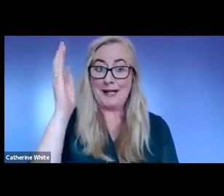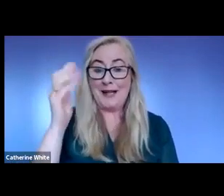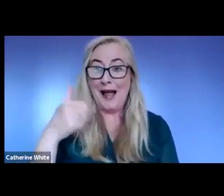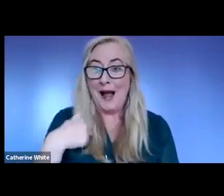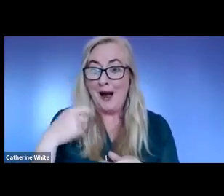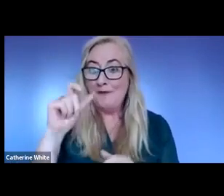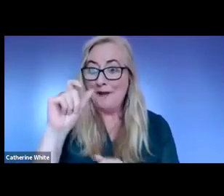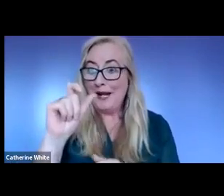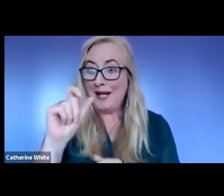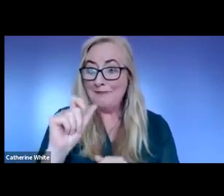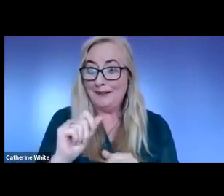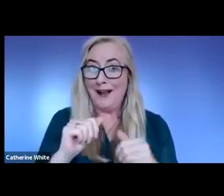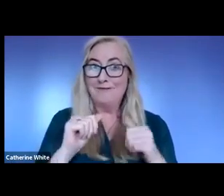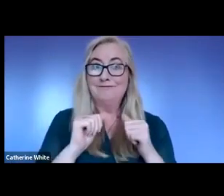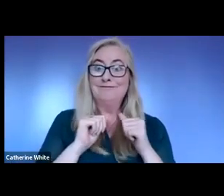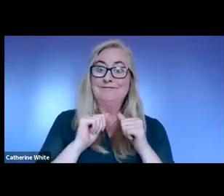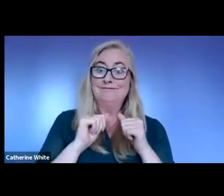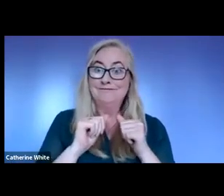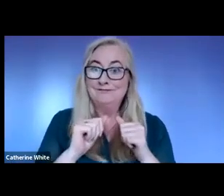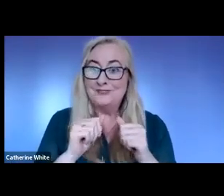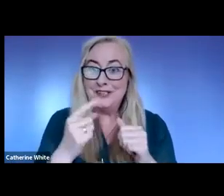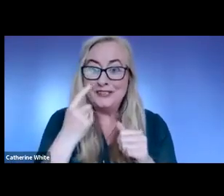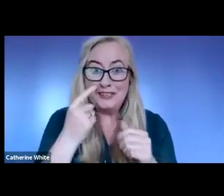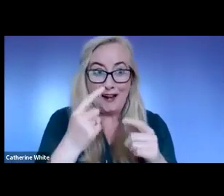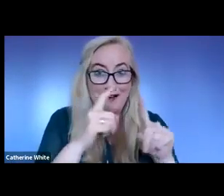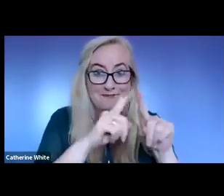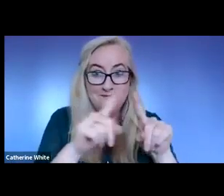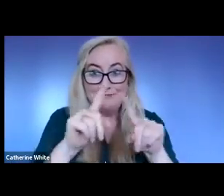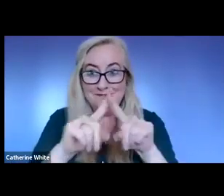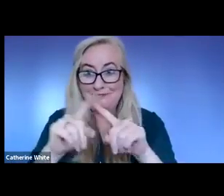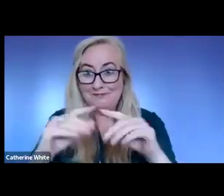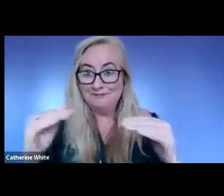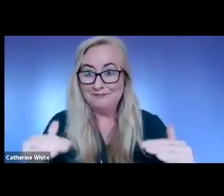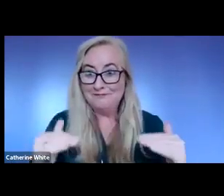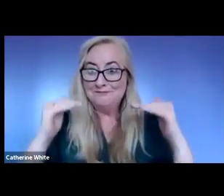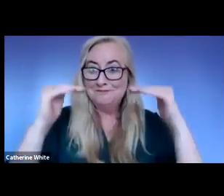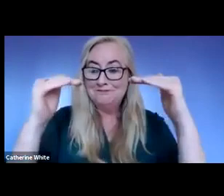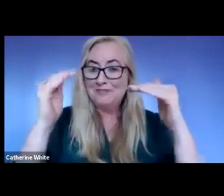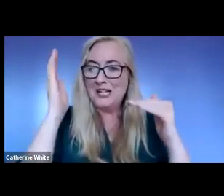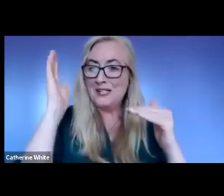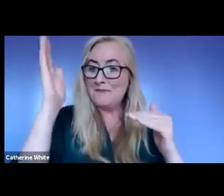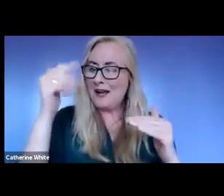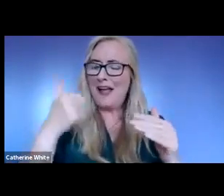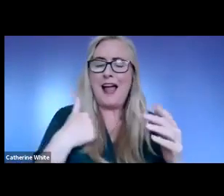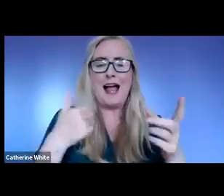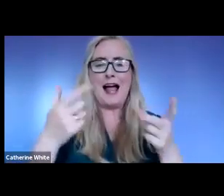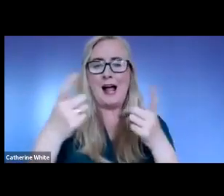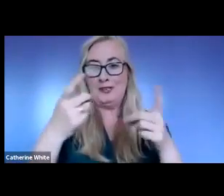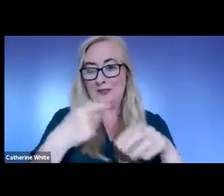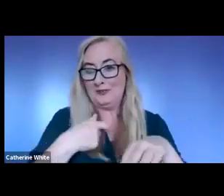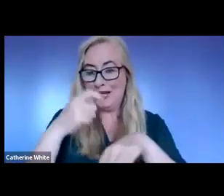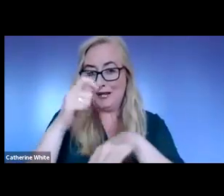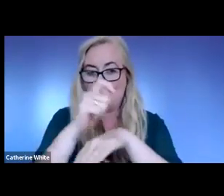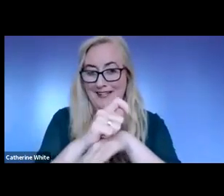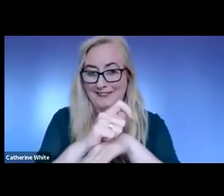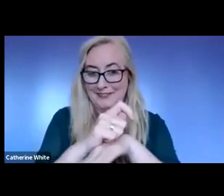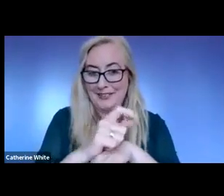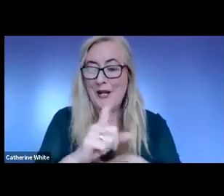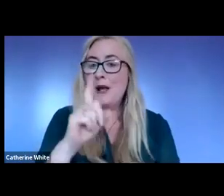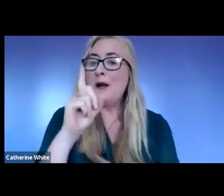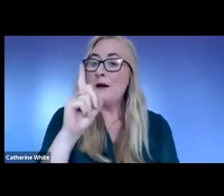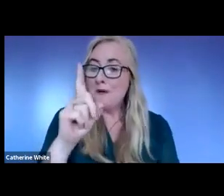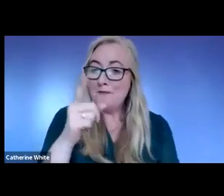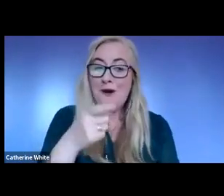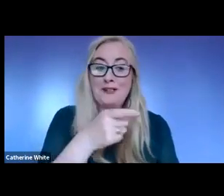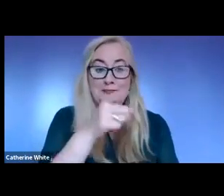intimidating given how prestigious your other speakers are, but I will do my best. So as you said, you